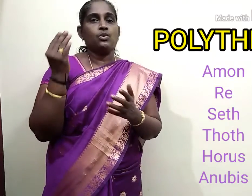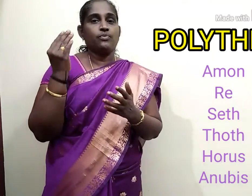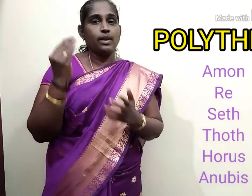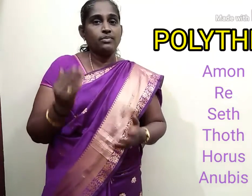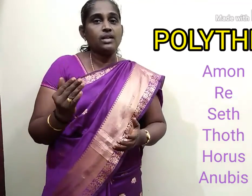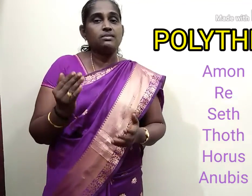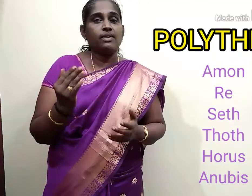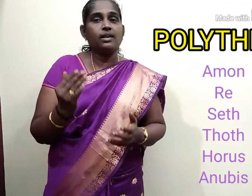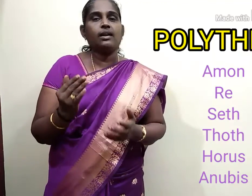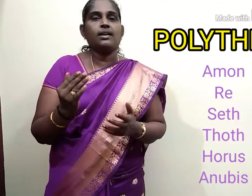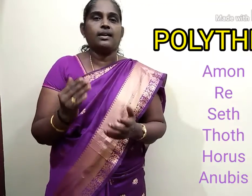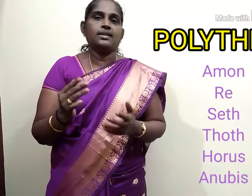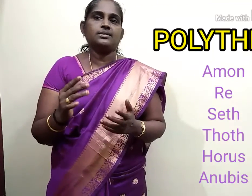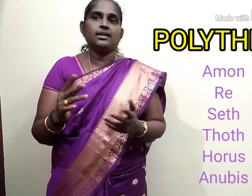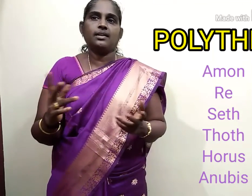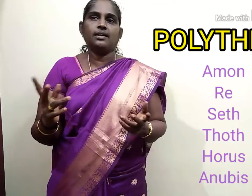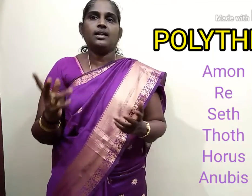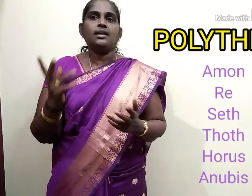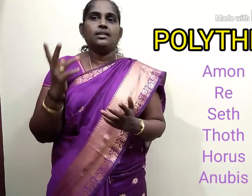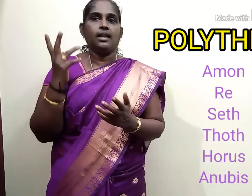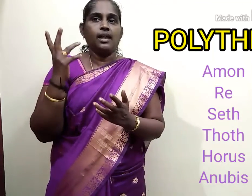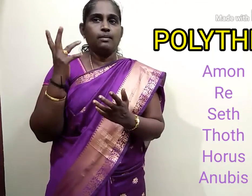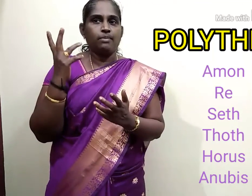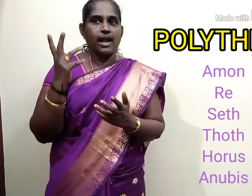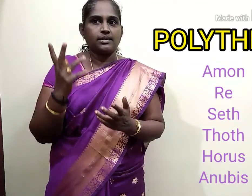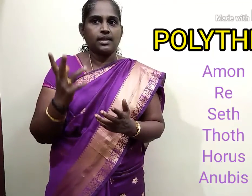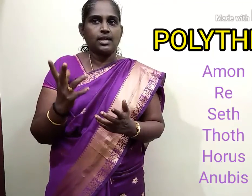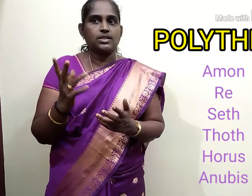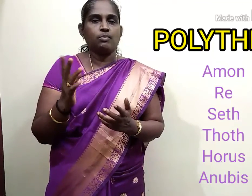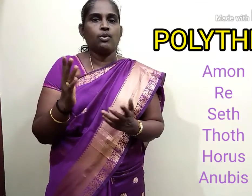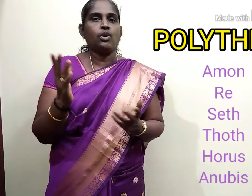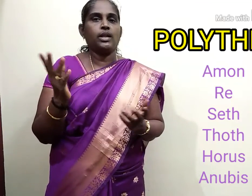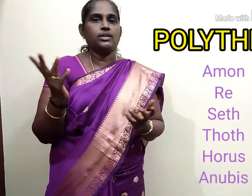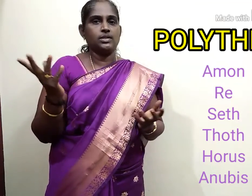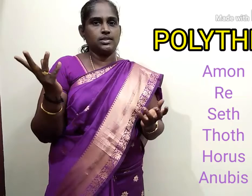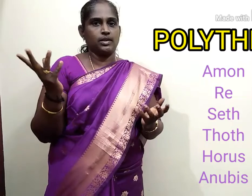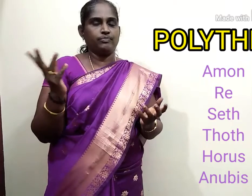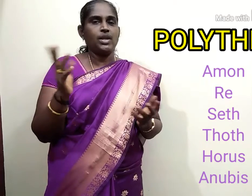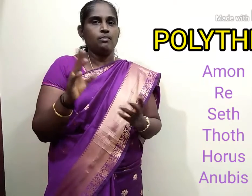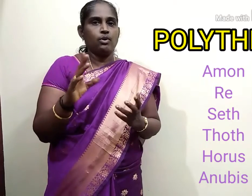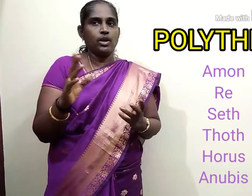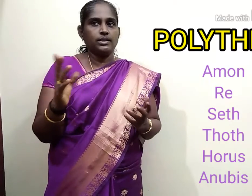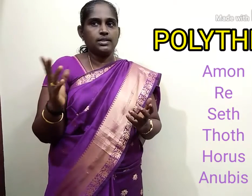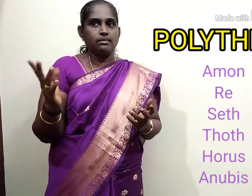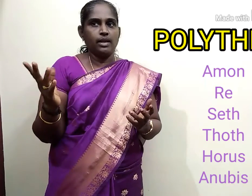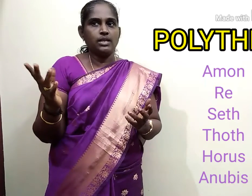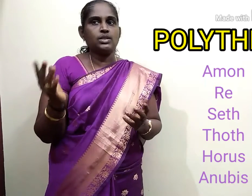So from this we can understand that they practiced polytheism. Polytheism means